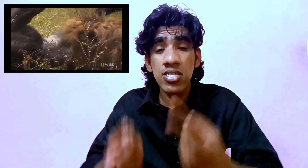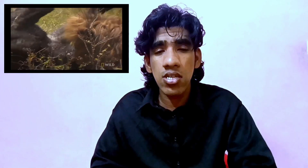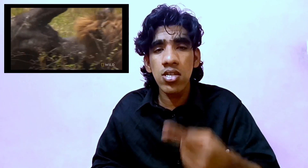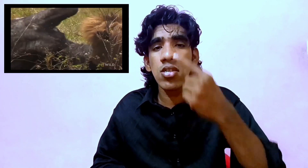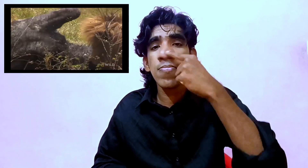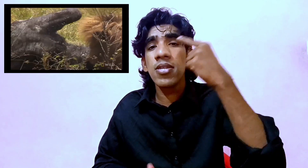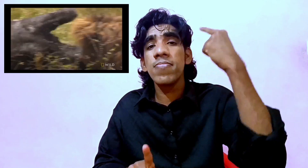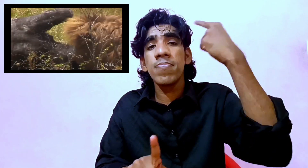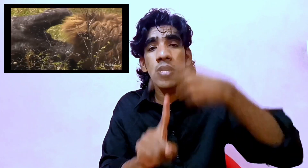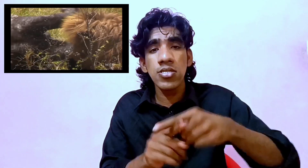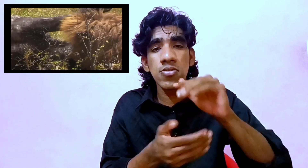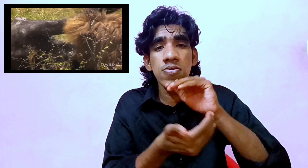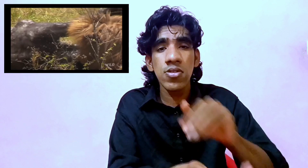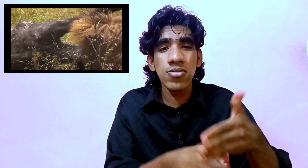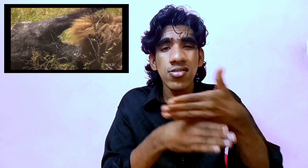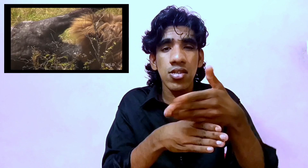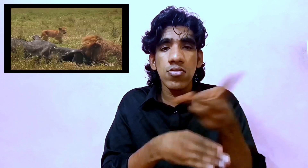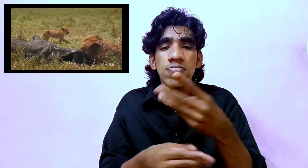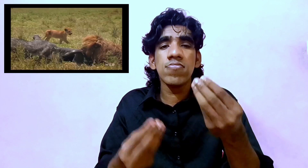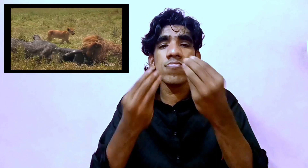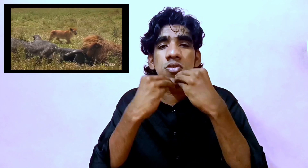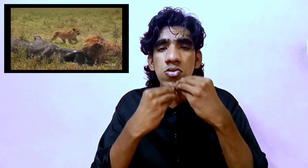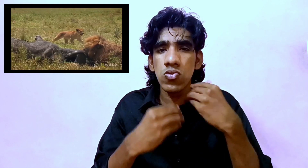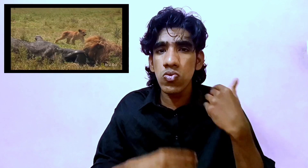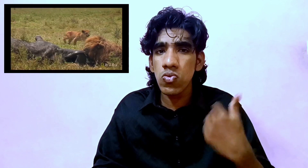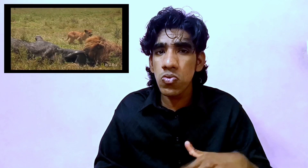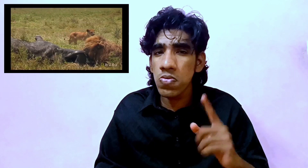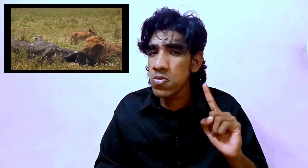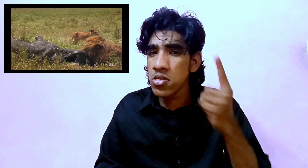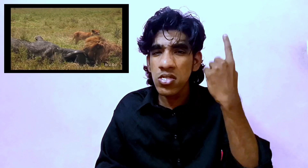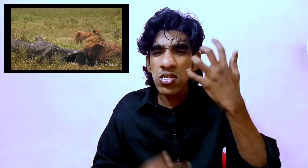The buffalo will take several minutes to throttle.